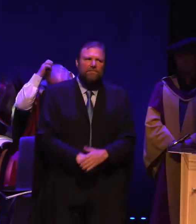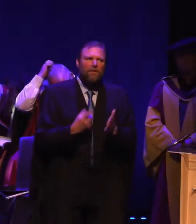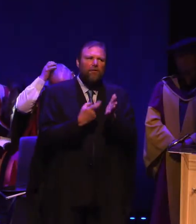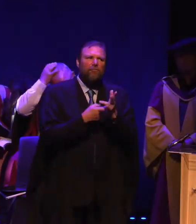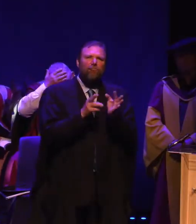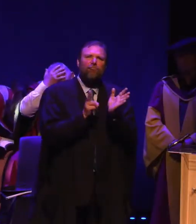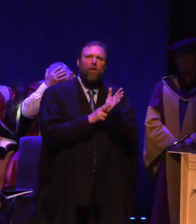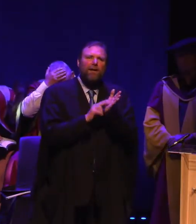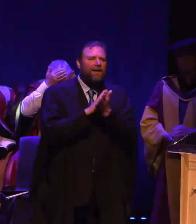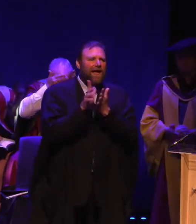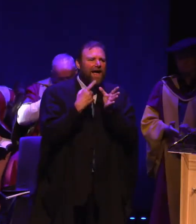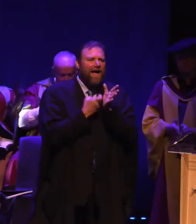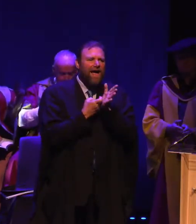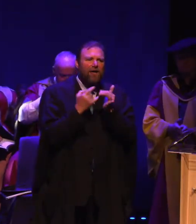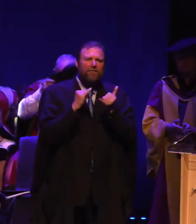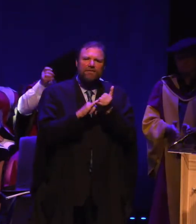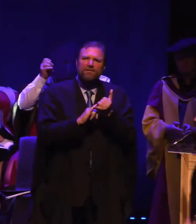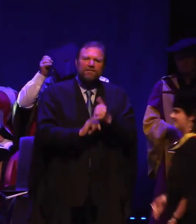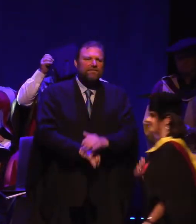Robin Harris.